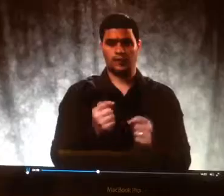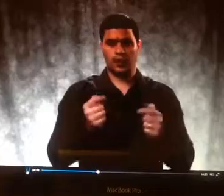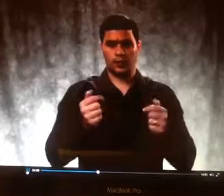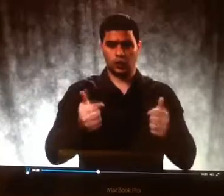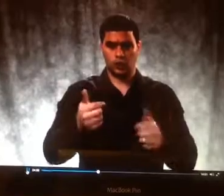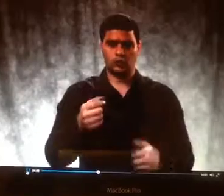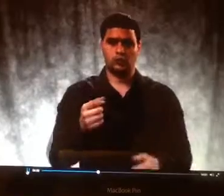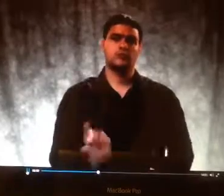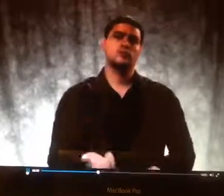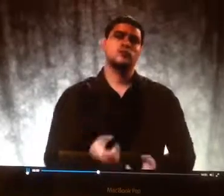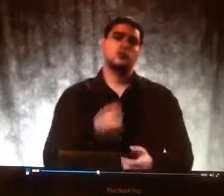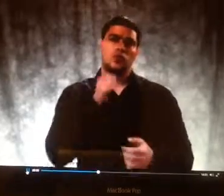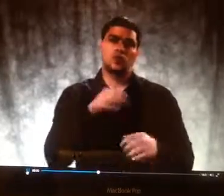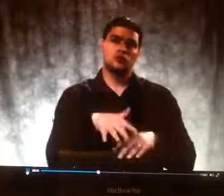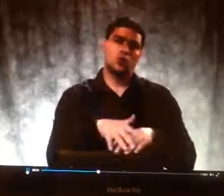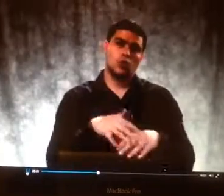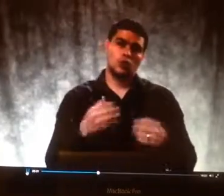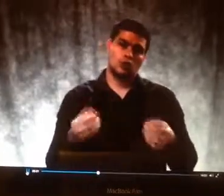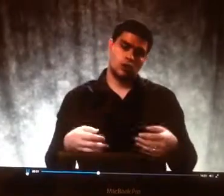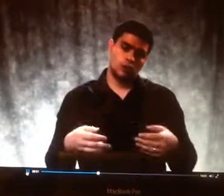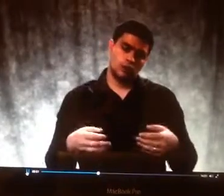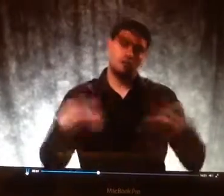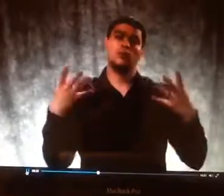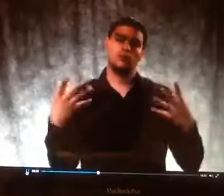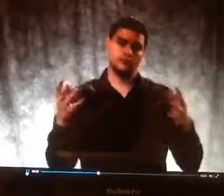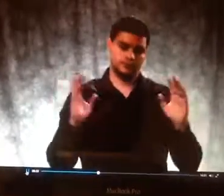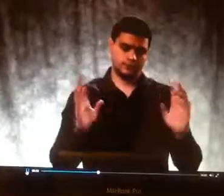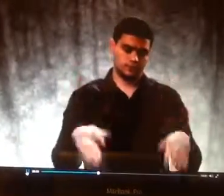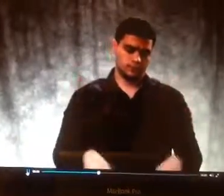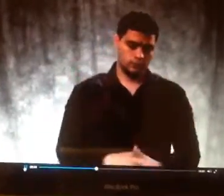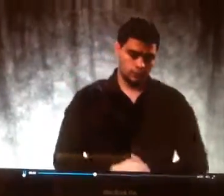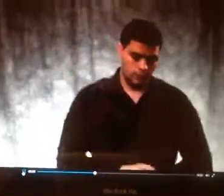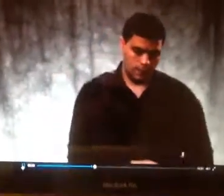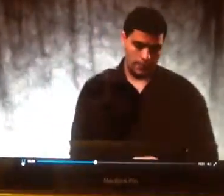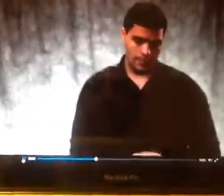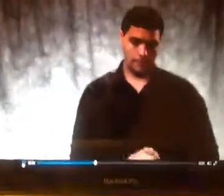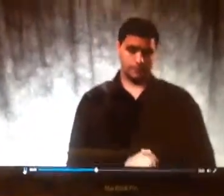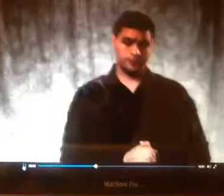would change that and adjust some things to make the loading time a lot quicker, a lot faster.